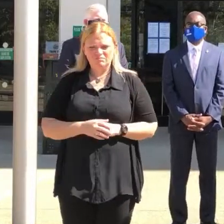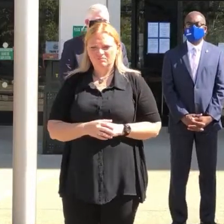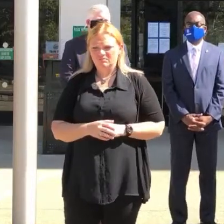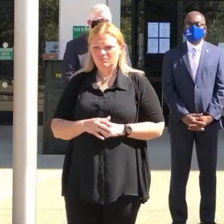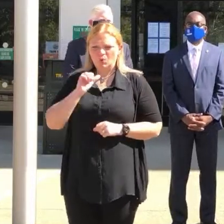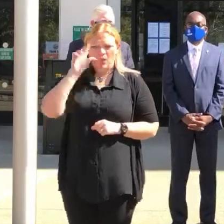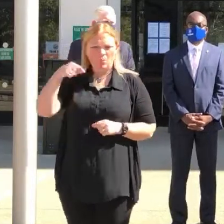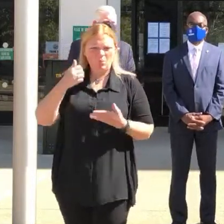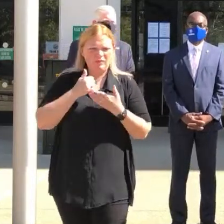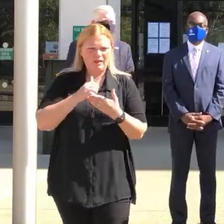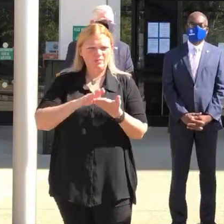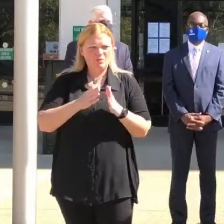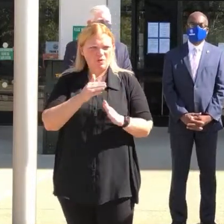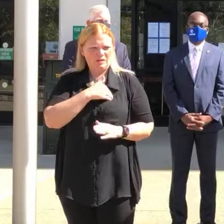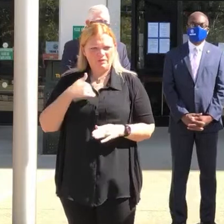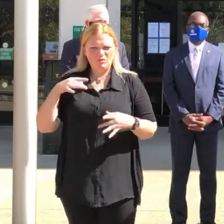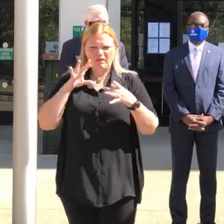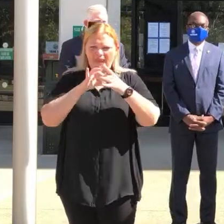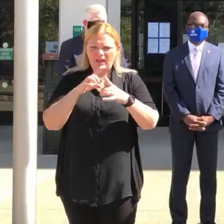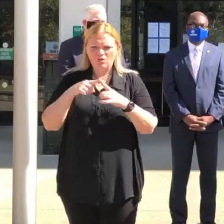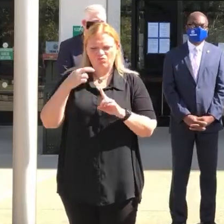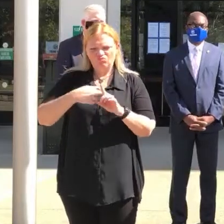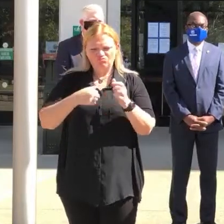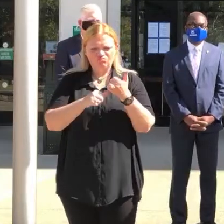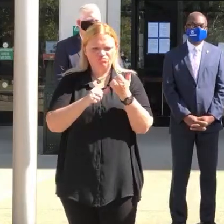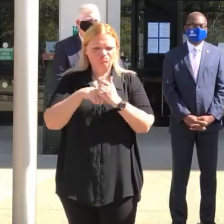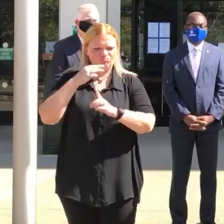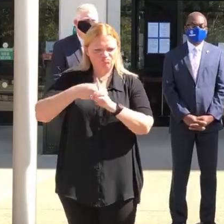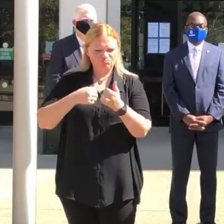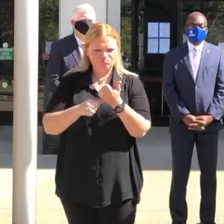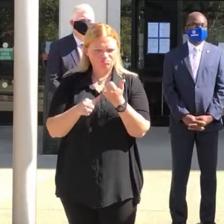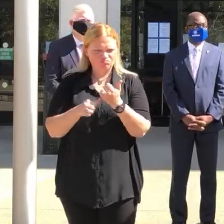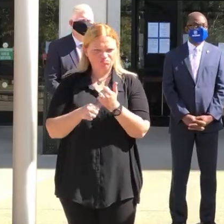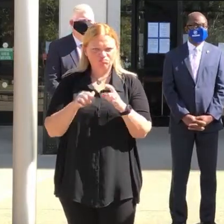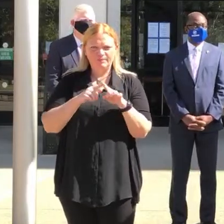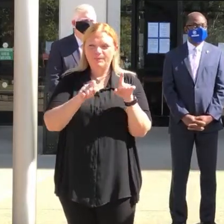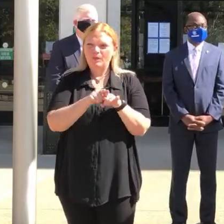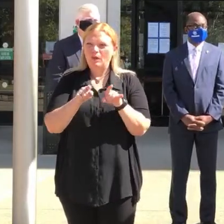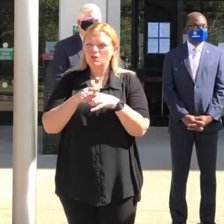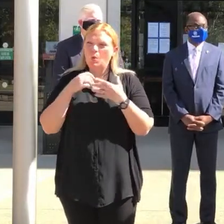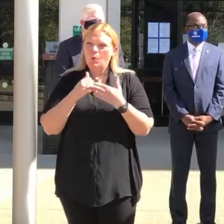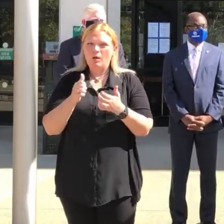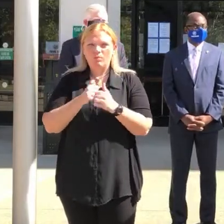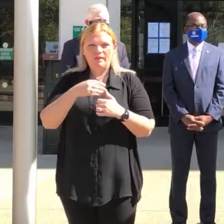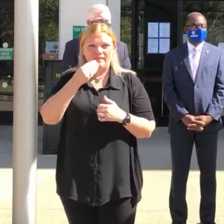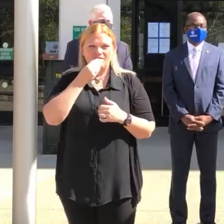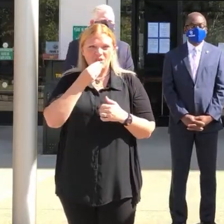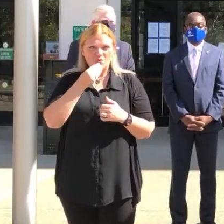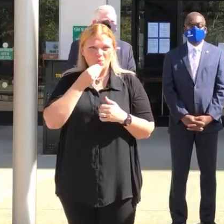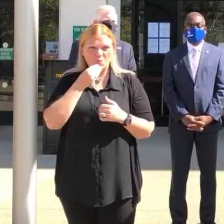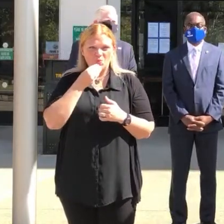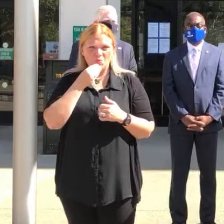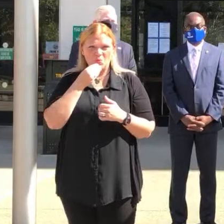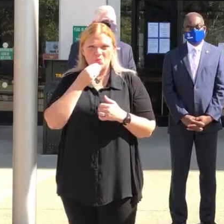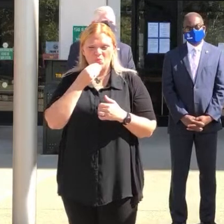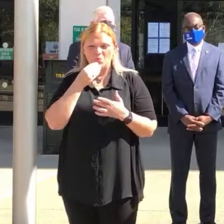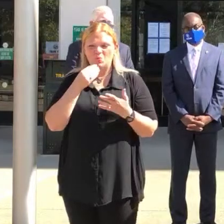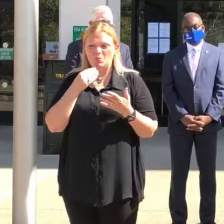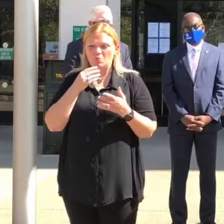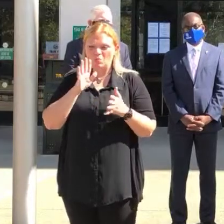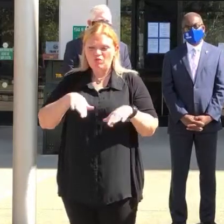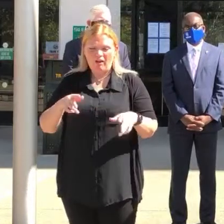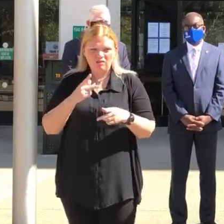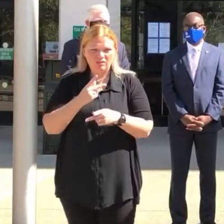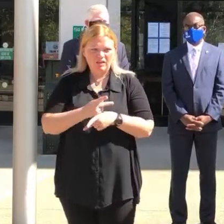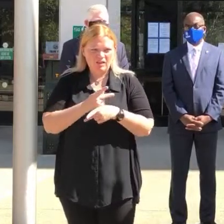help community members get connected to rental assistance and mortgage assistance, we can also help them with food insecurity,